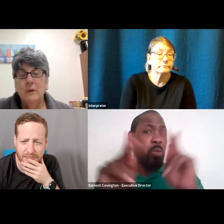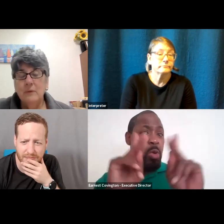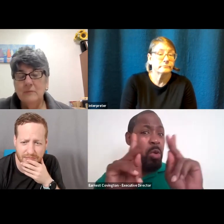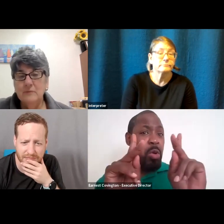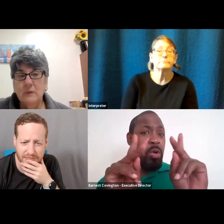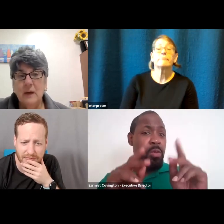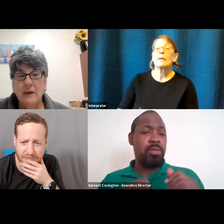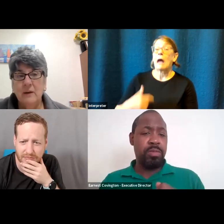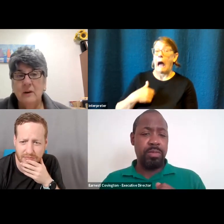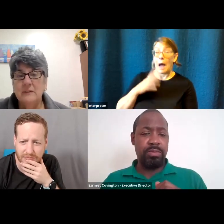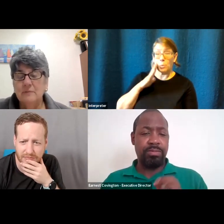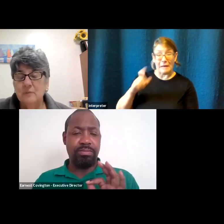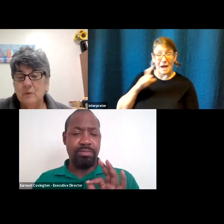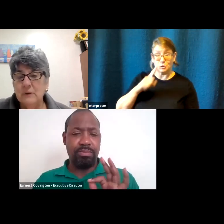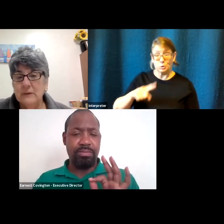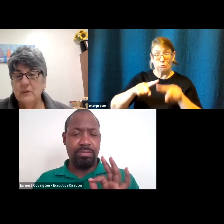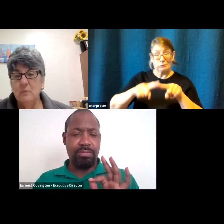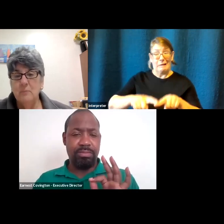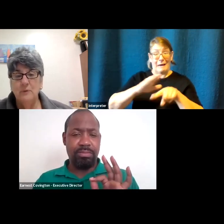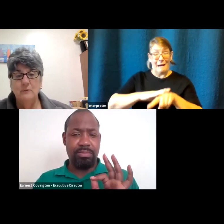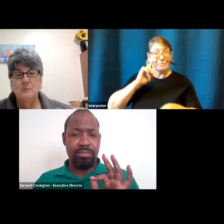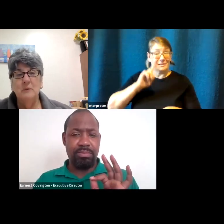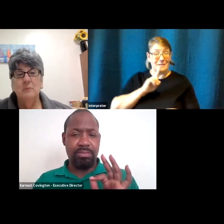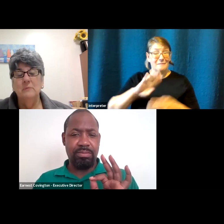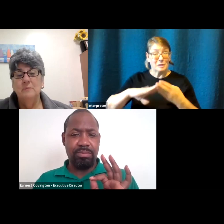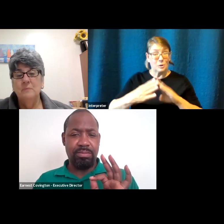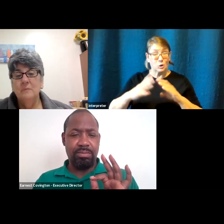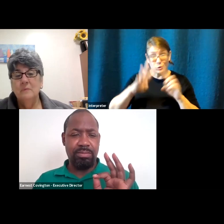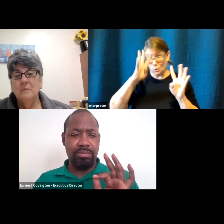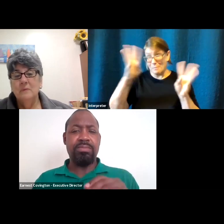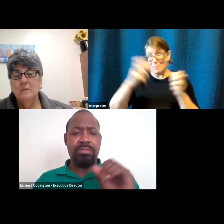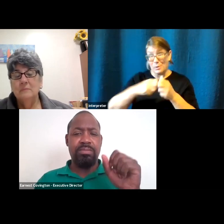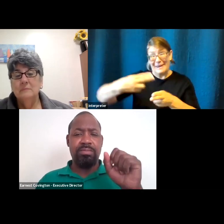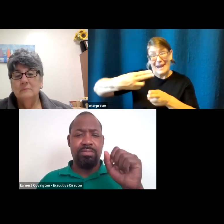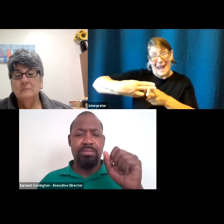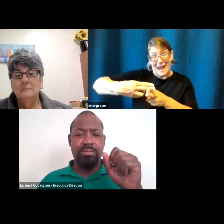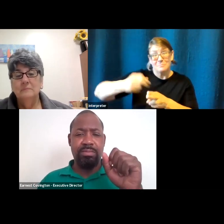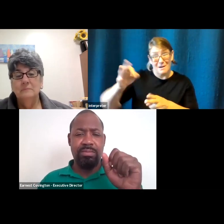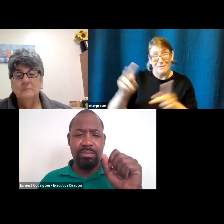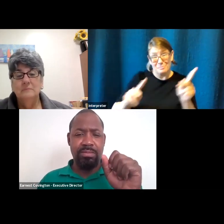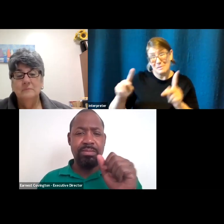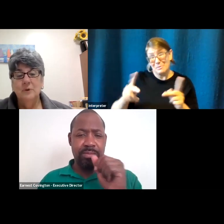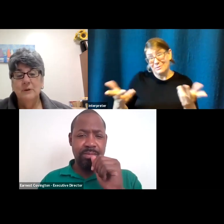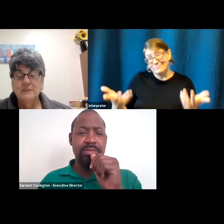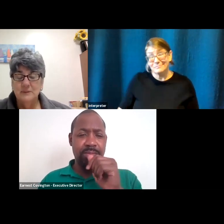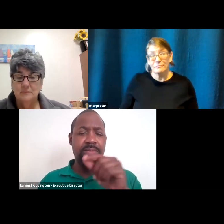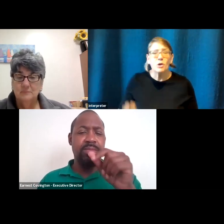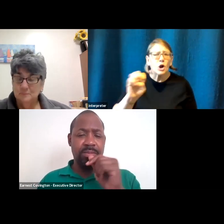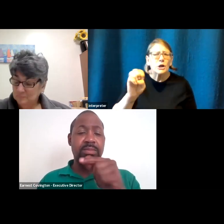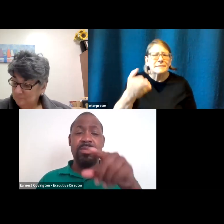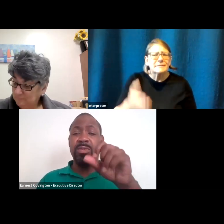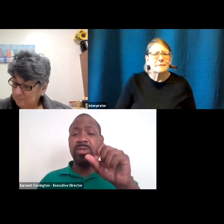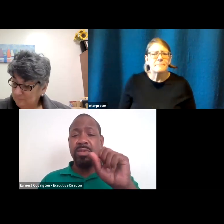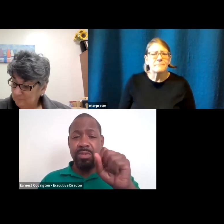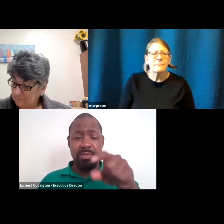Well, I will have to rely on our deaf community to come up with those people. Ernest?